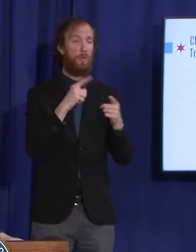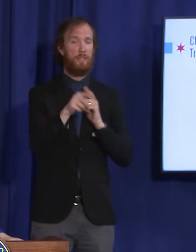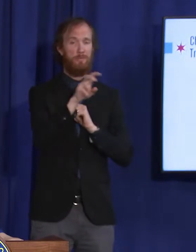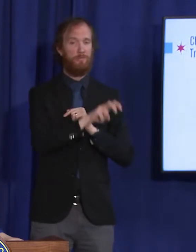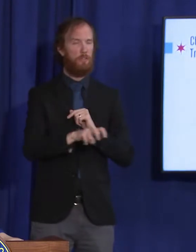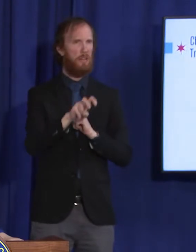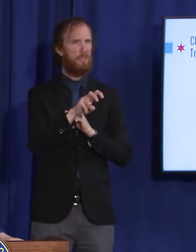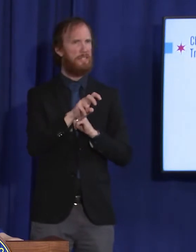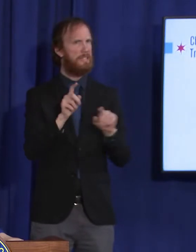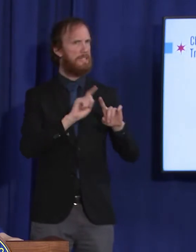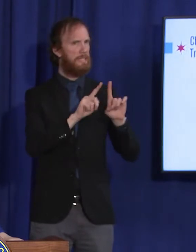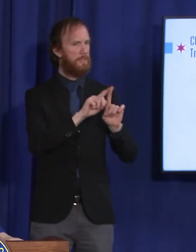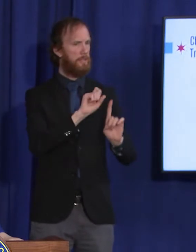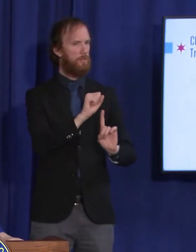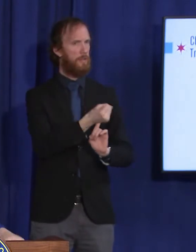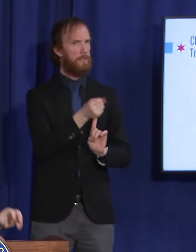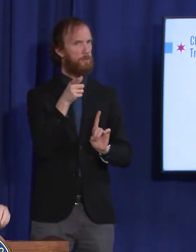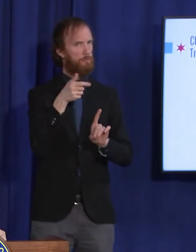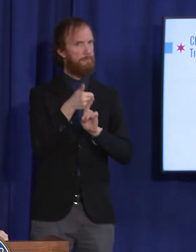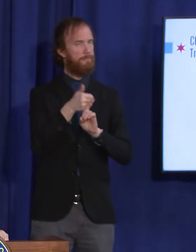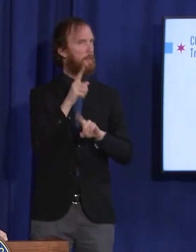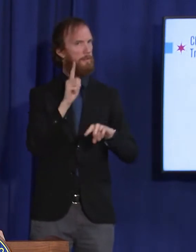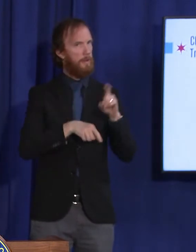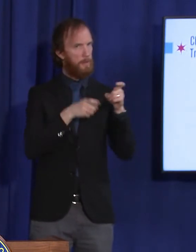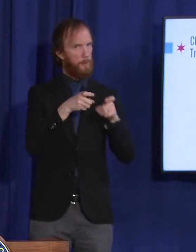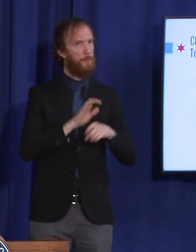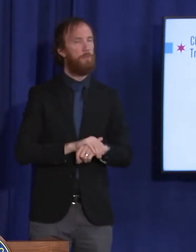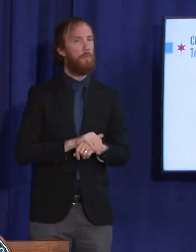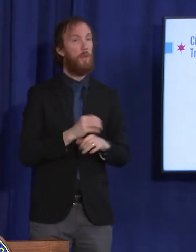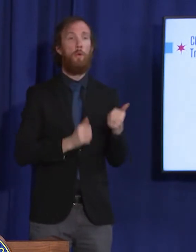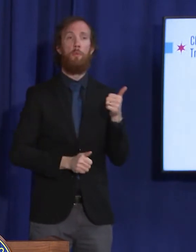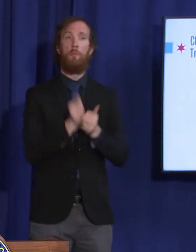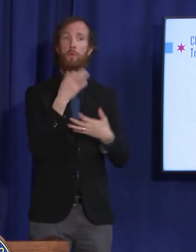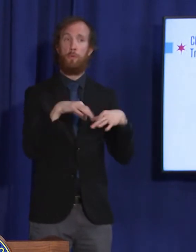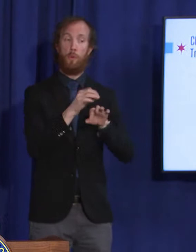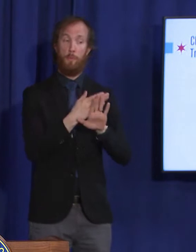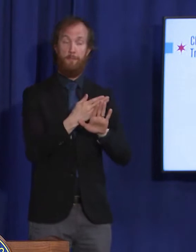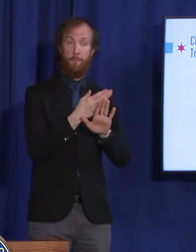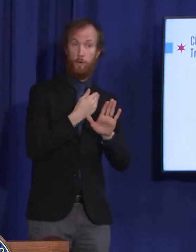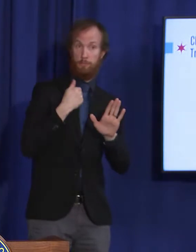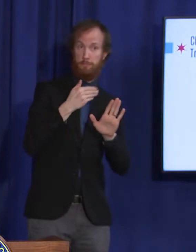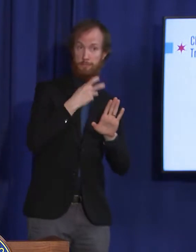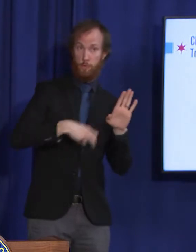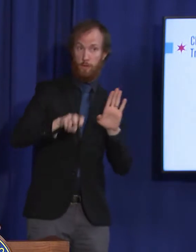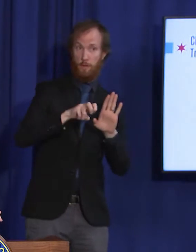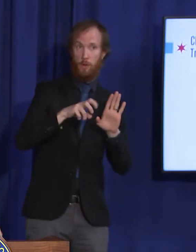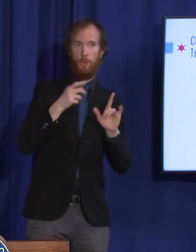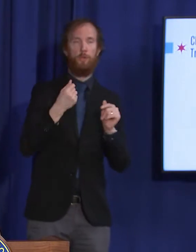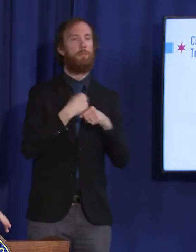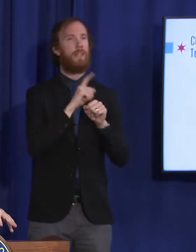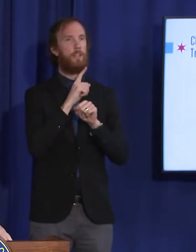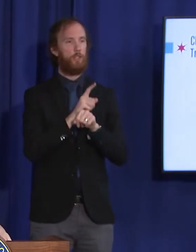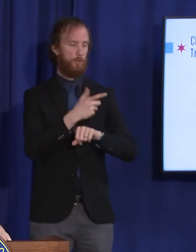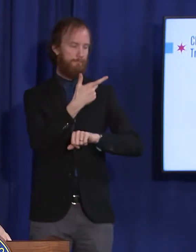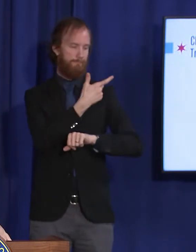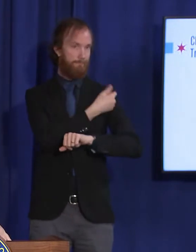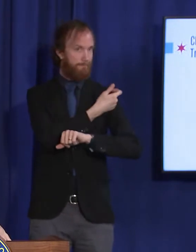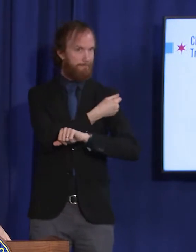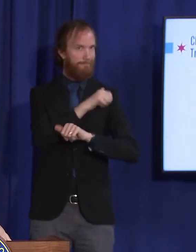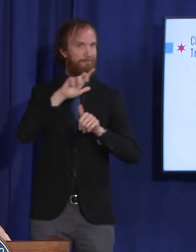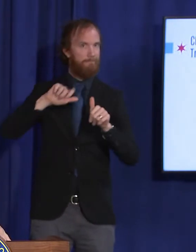be a little bit less controlled. So most important, before you travel anywhere, ensure you are up to date with